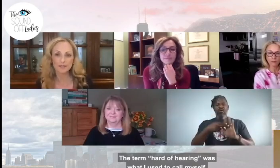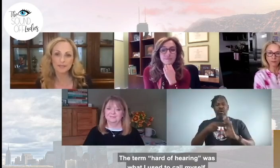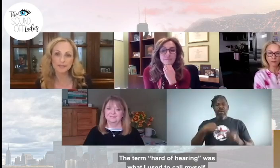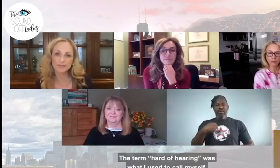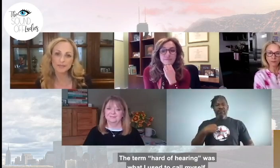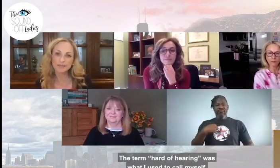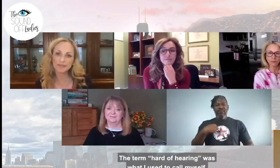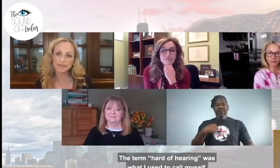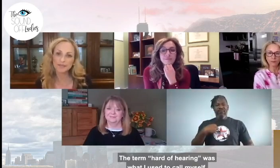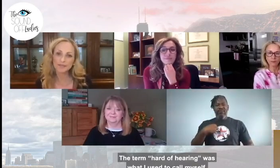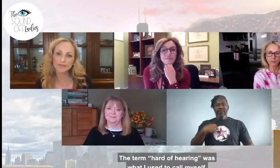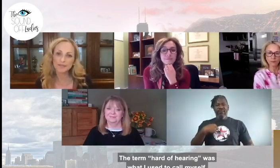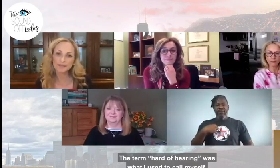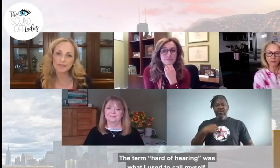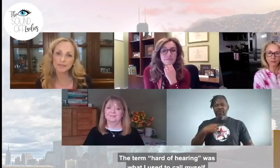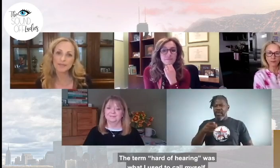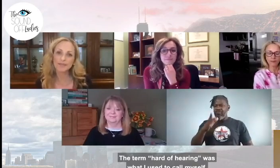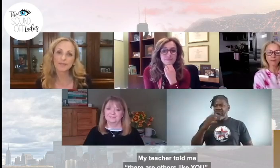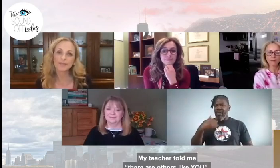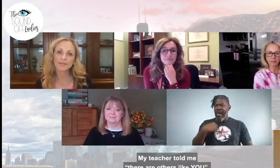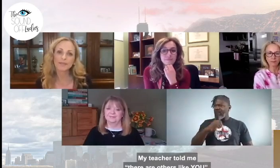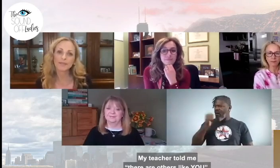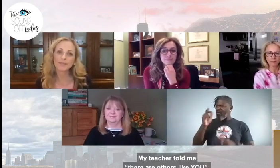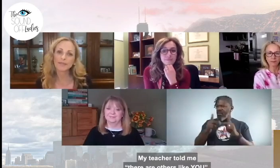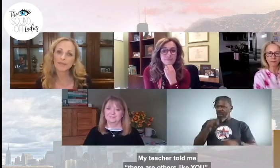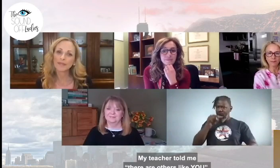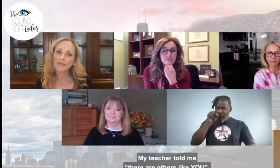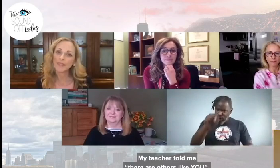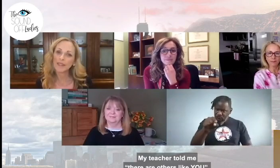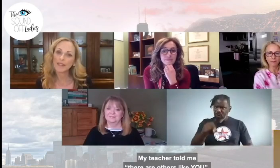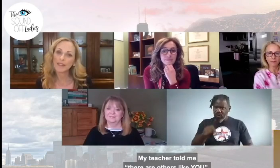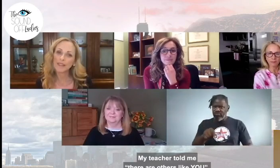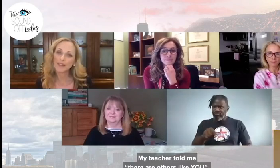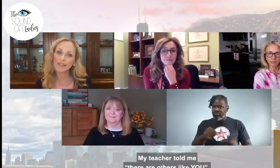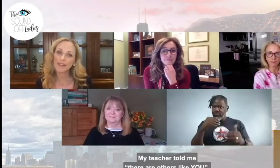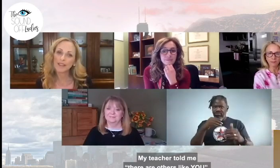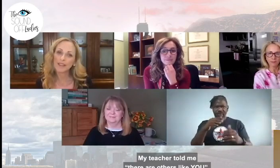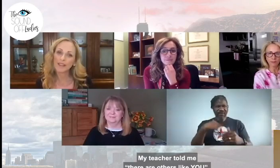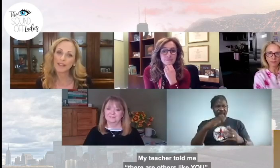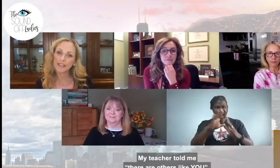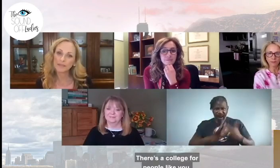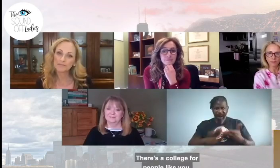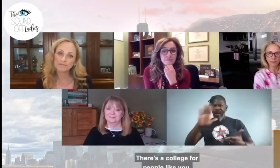the term hard of hearing was what I used to call myself. And other people would call me hard of hearing.